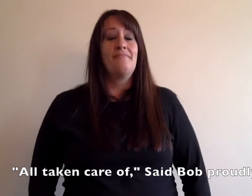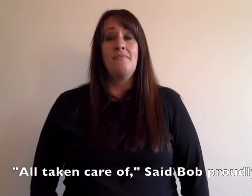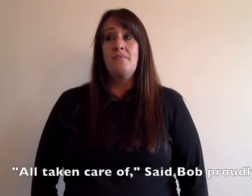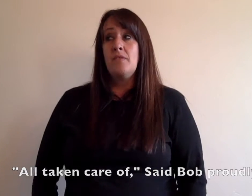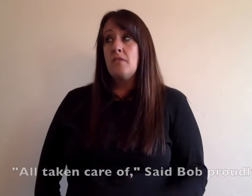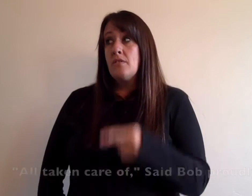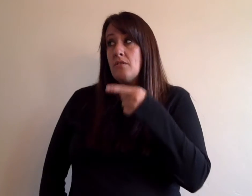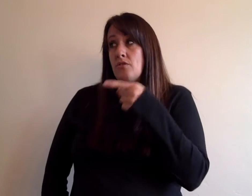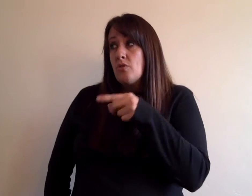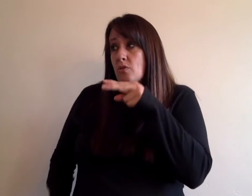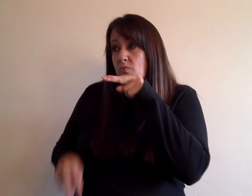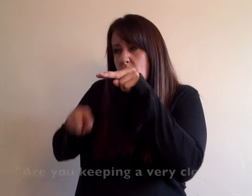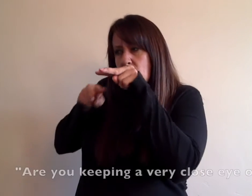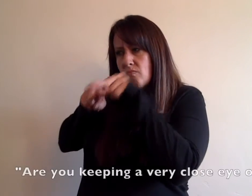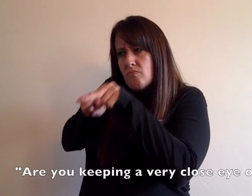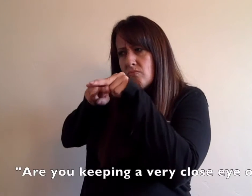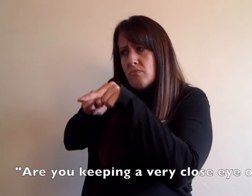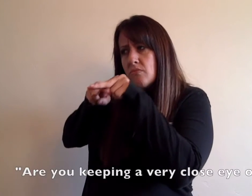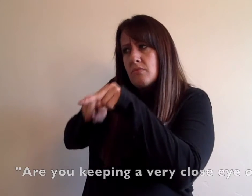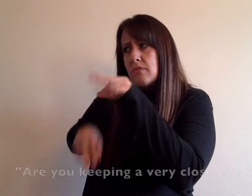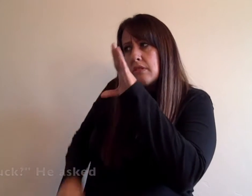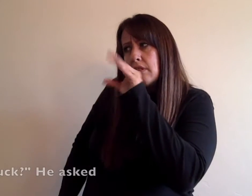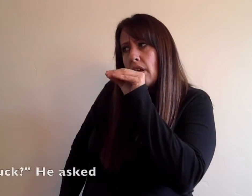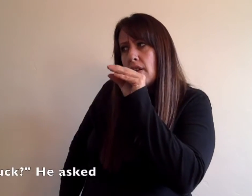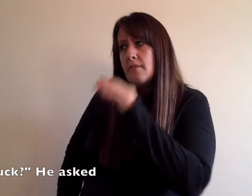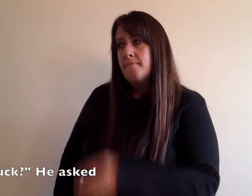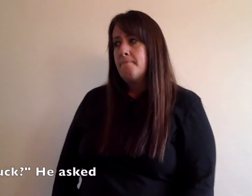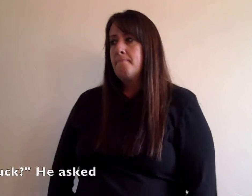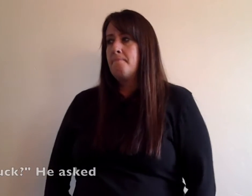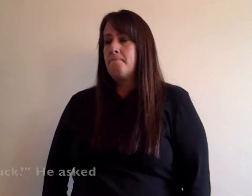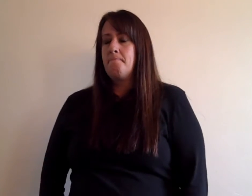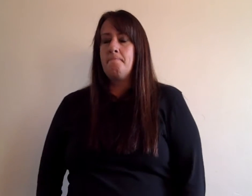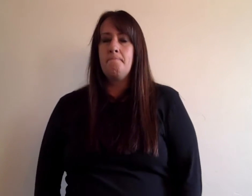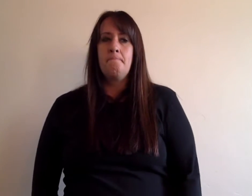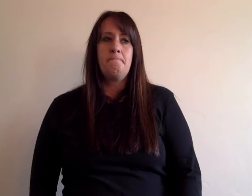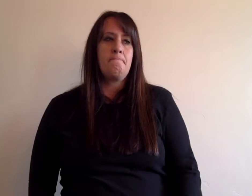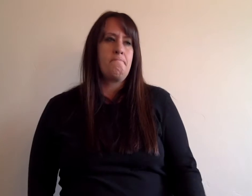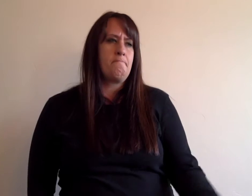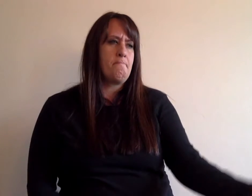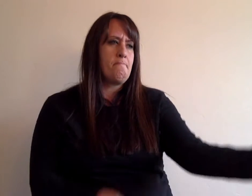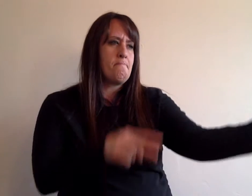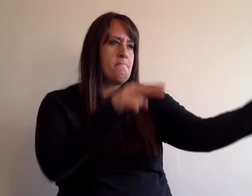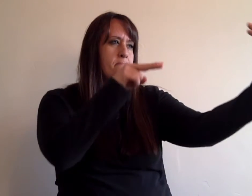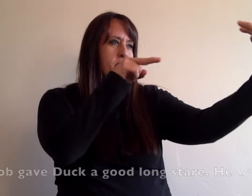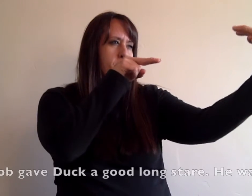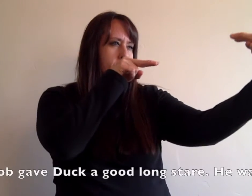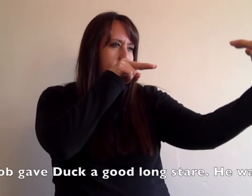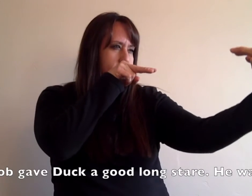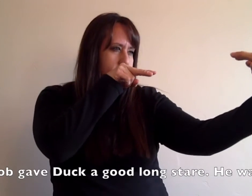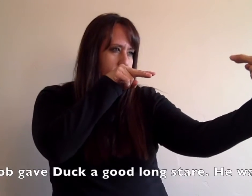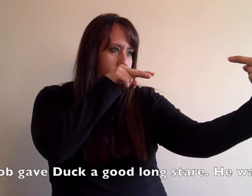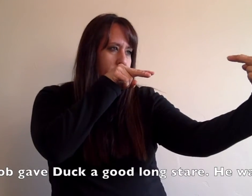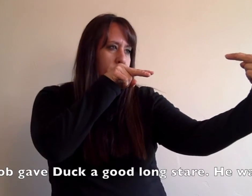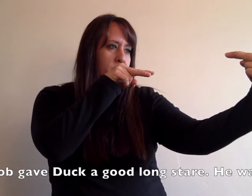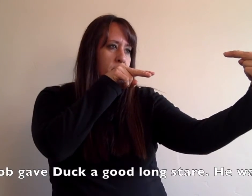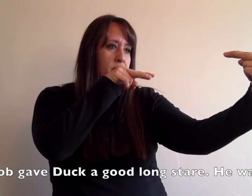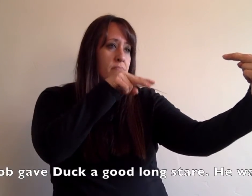Are you keeping a very close eye on Duck? He asked. Bob gave Duck a good